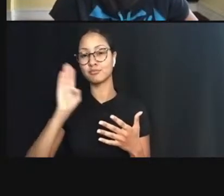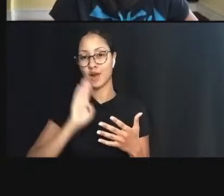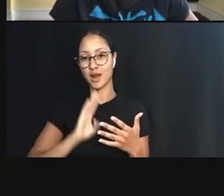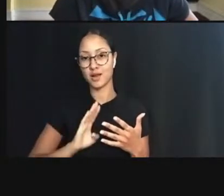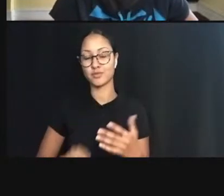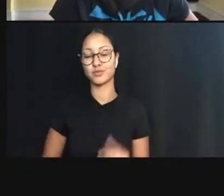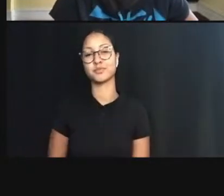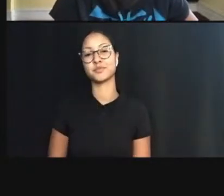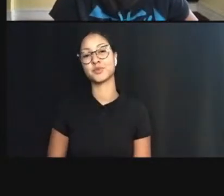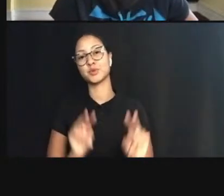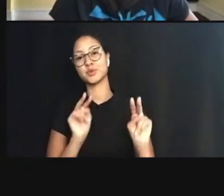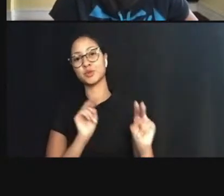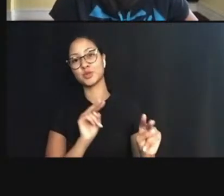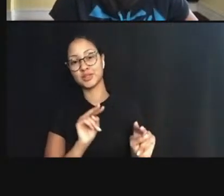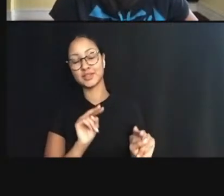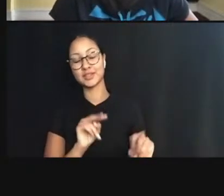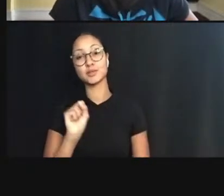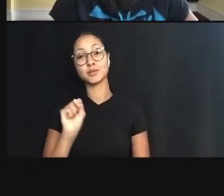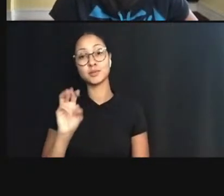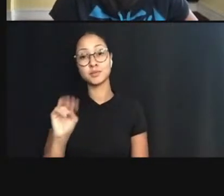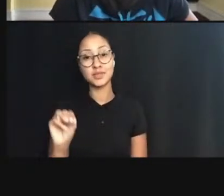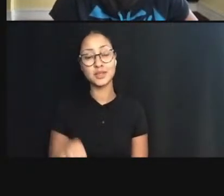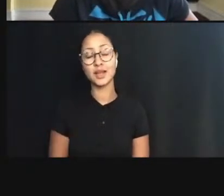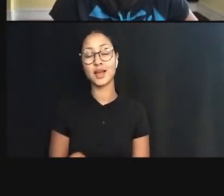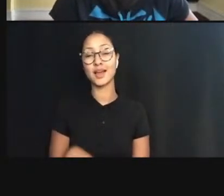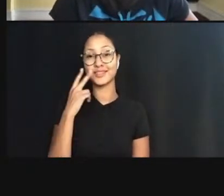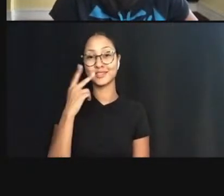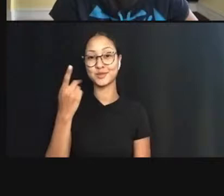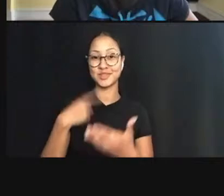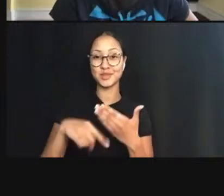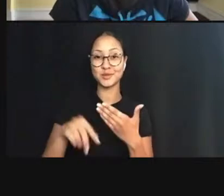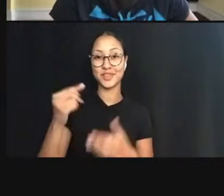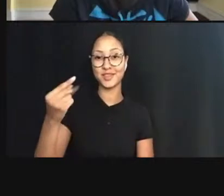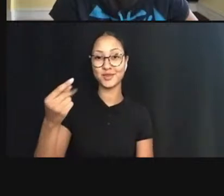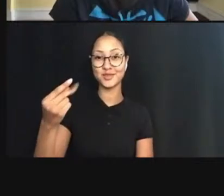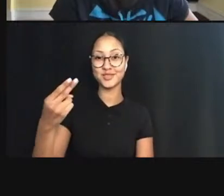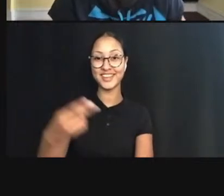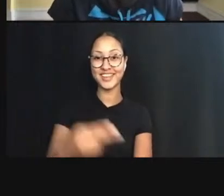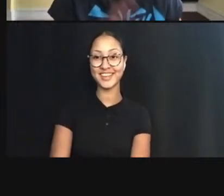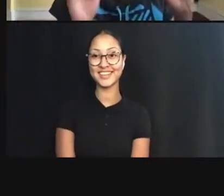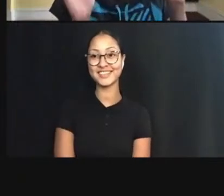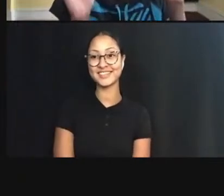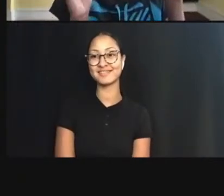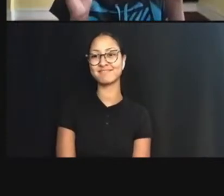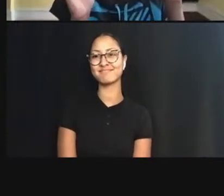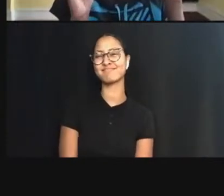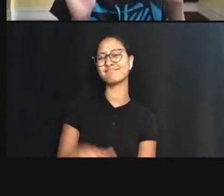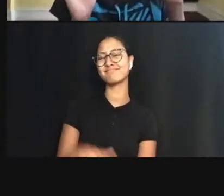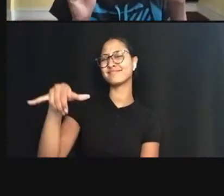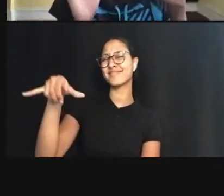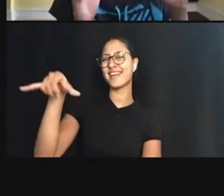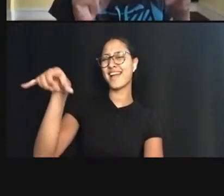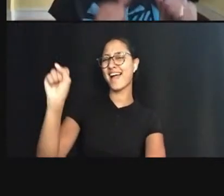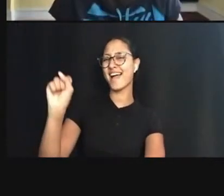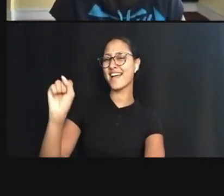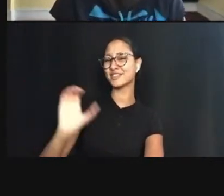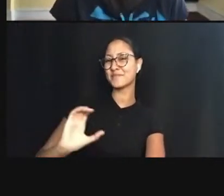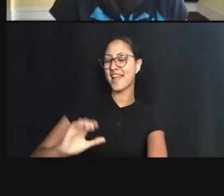save your Thursday evening. We'll see you next week. Yes, and thank you again for joining us,